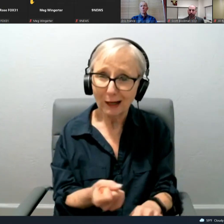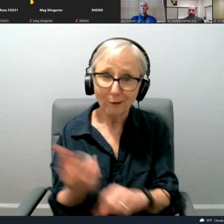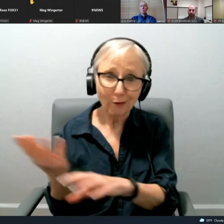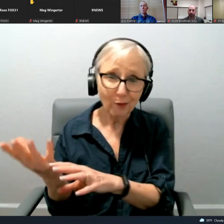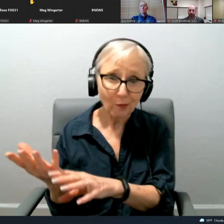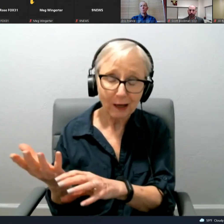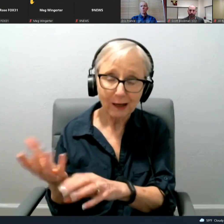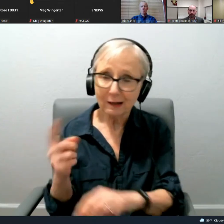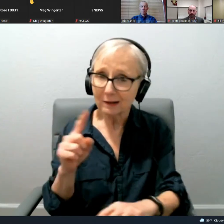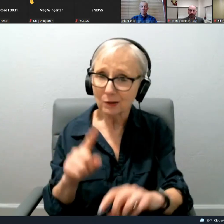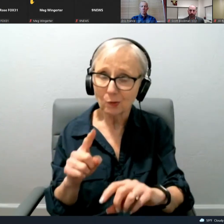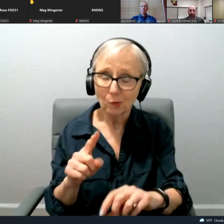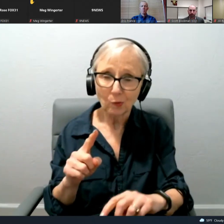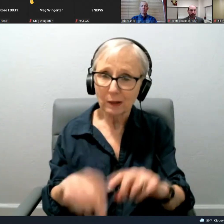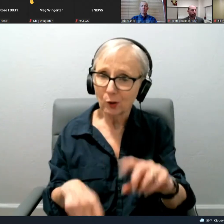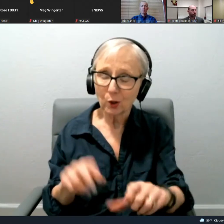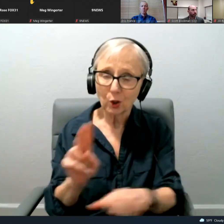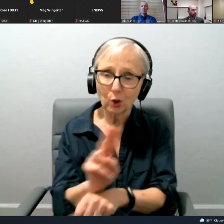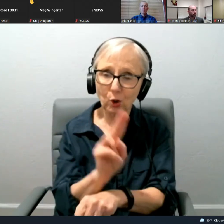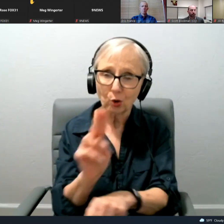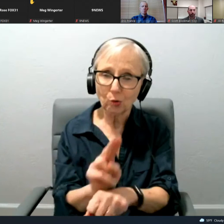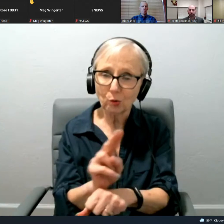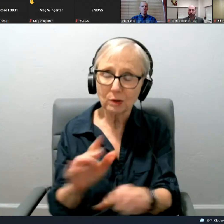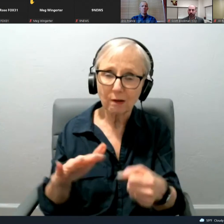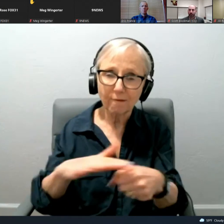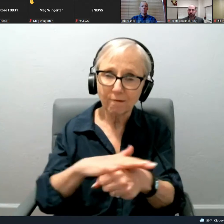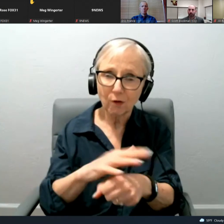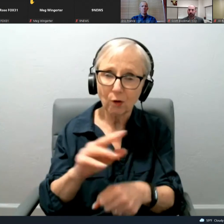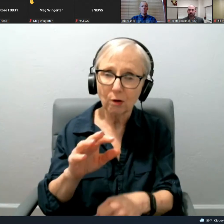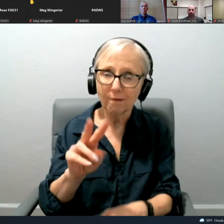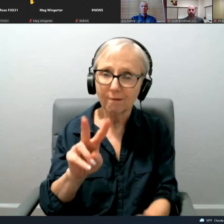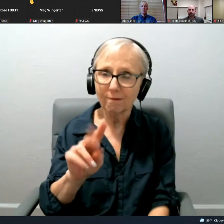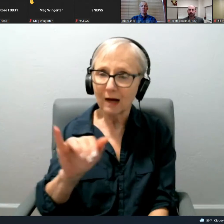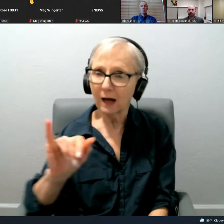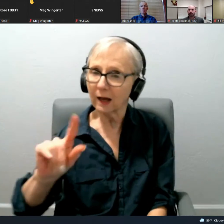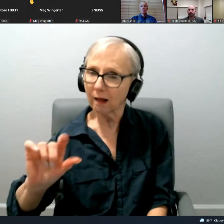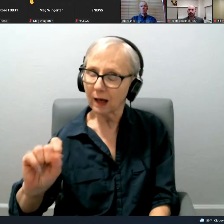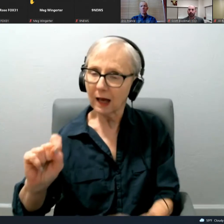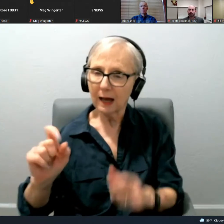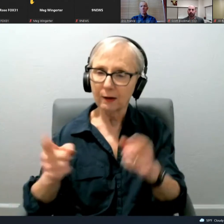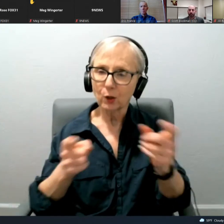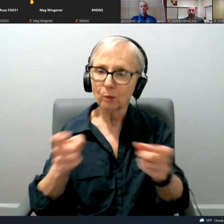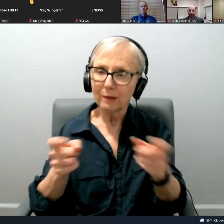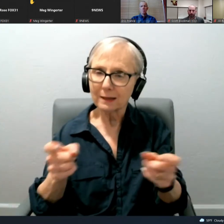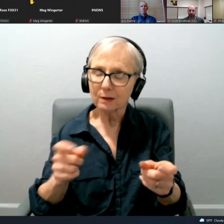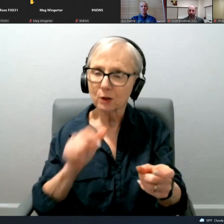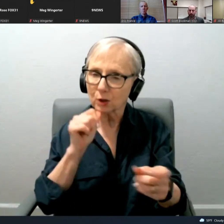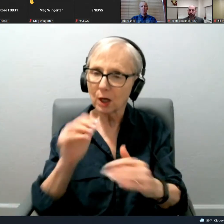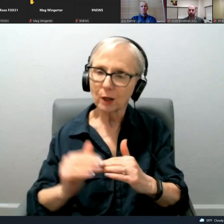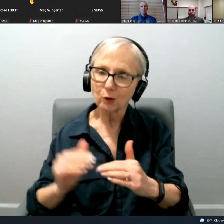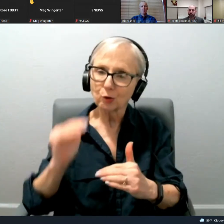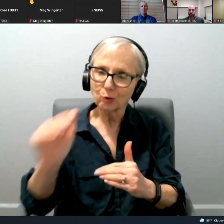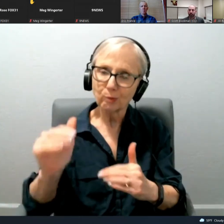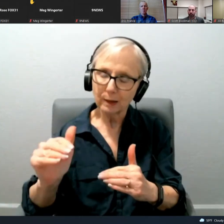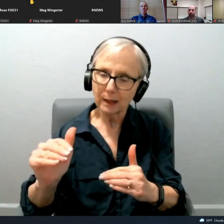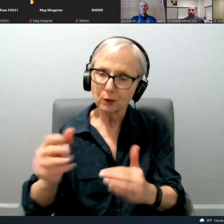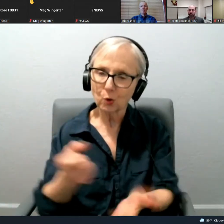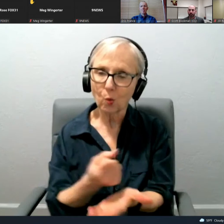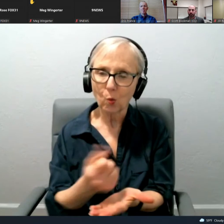use a full vial? And then just how do you manage that as a state, trying to make sure there's not too much waste when it can be prevented?